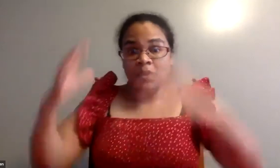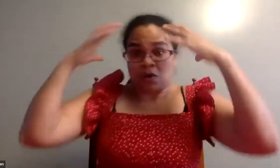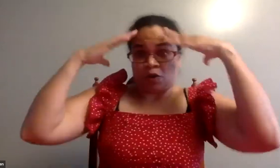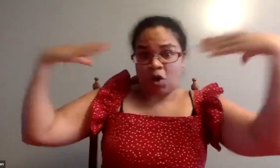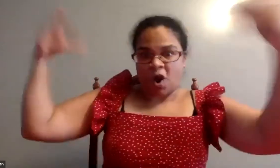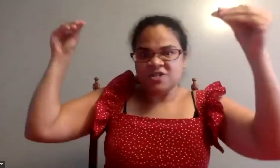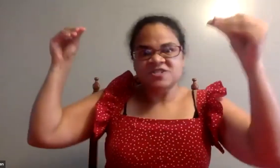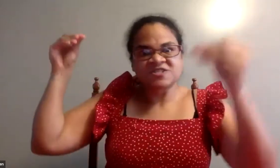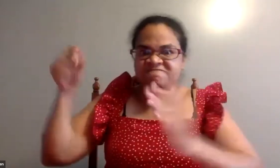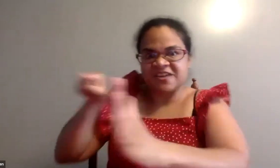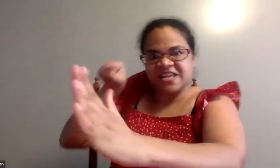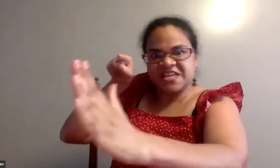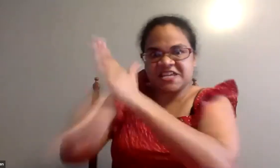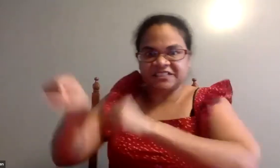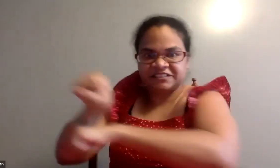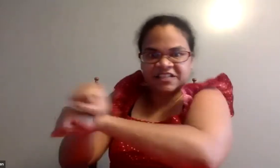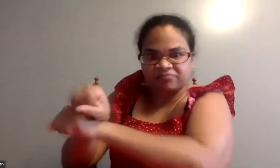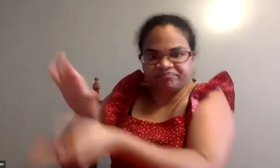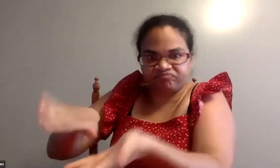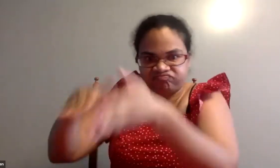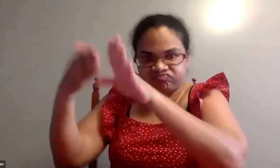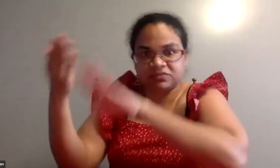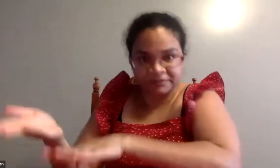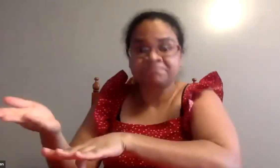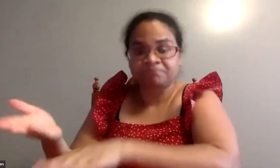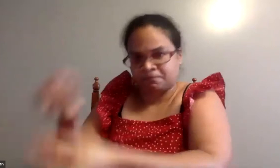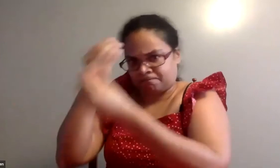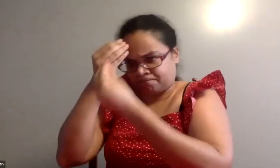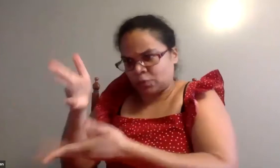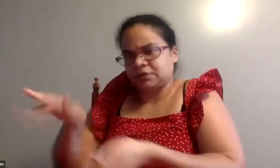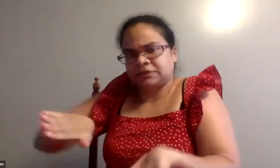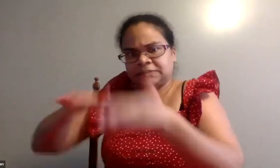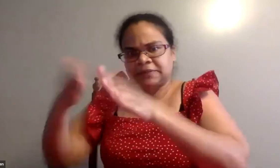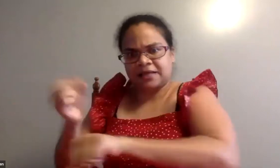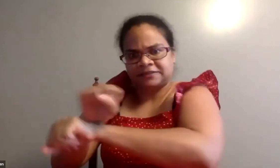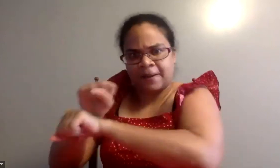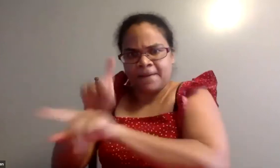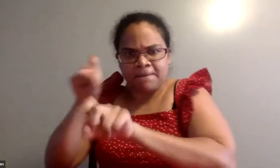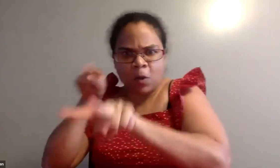Various things buried inside. And they killed the slave who buried that